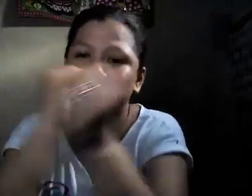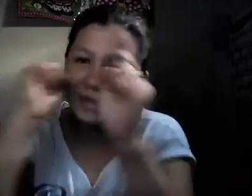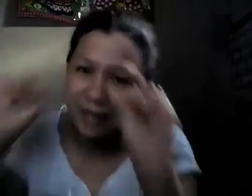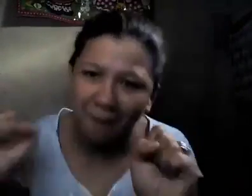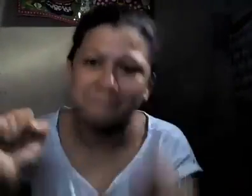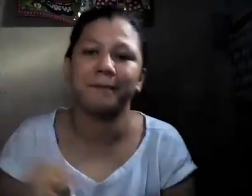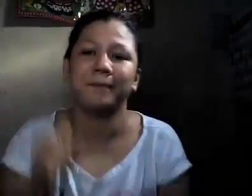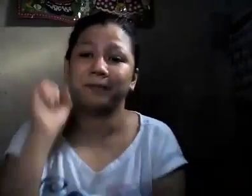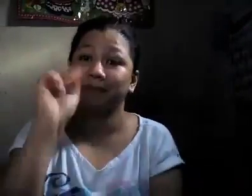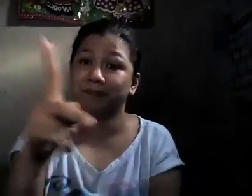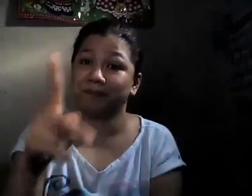Where are you,